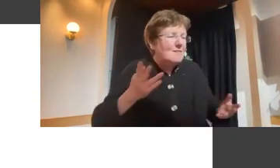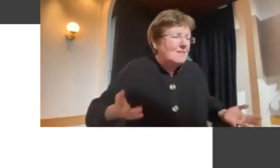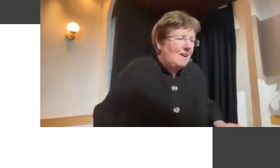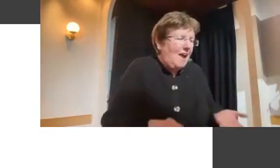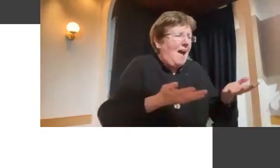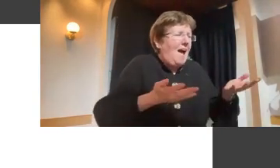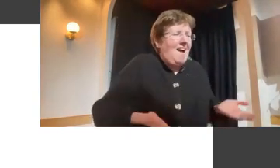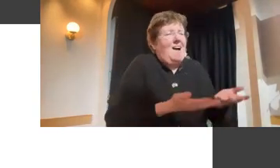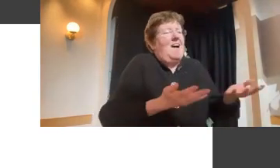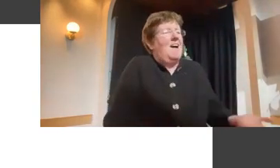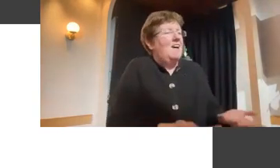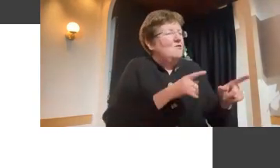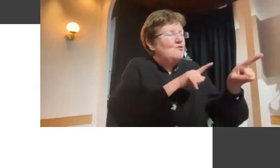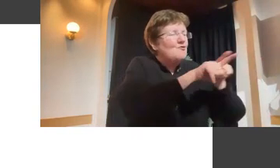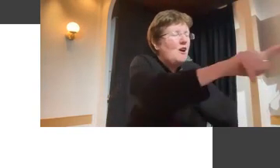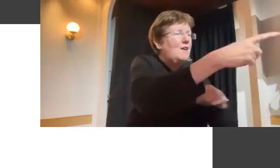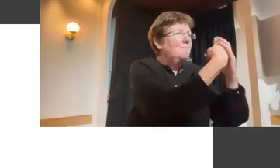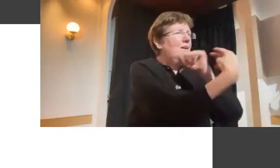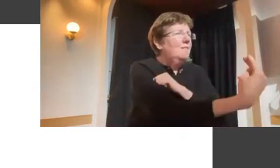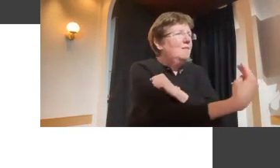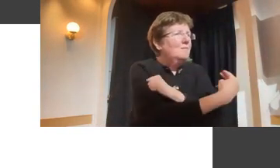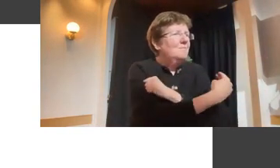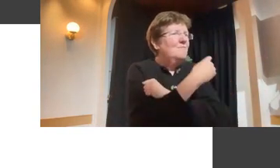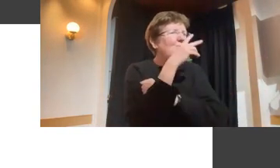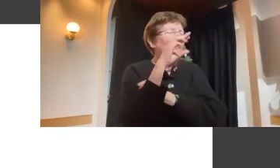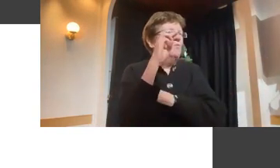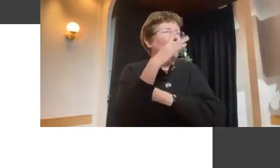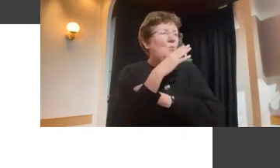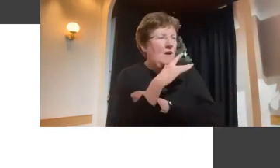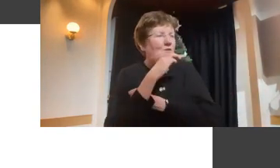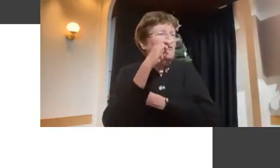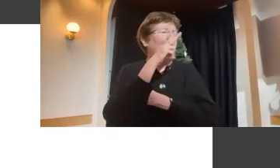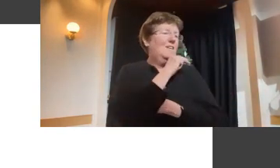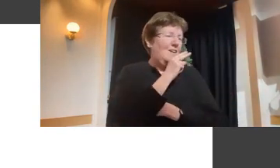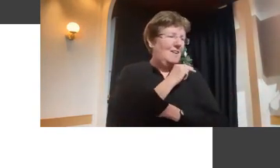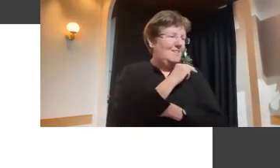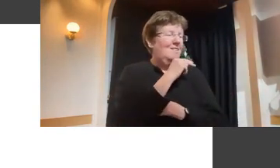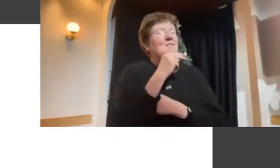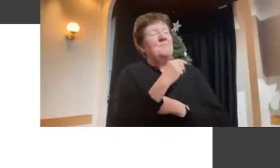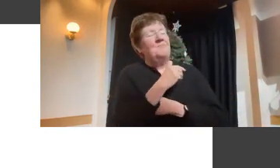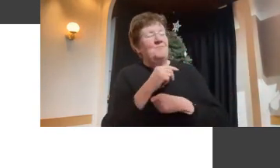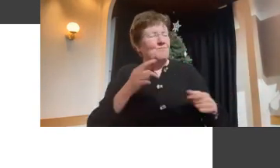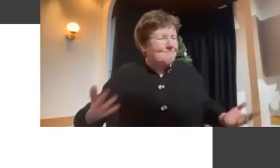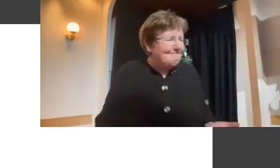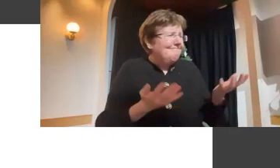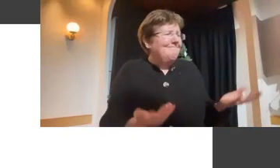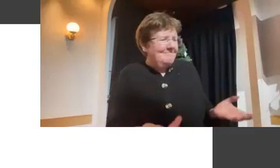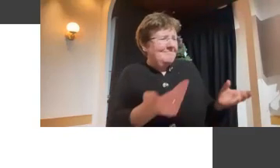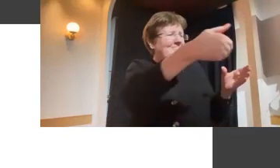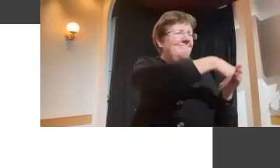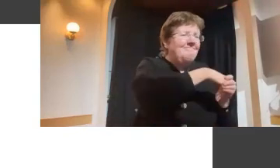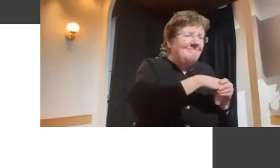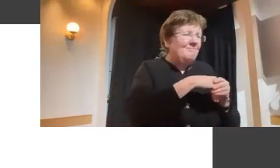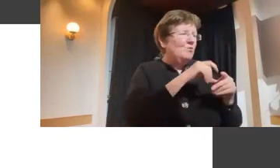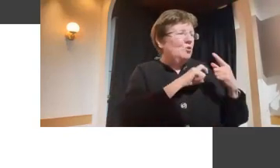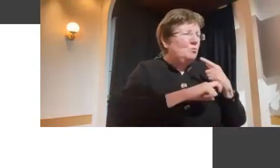There's also, around Gaelic and Welsh, a lot more persuading and encouraging that happens with parents of children to speak both Gaelic